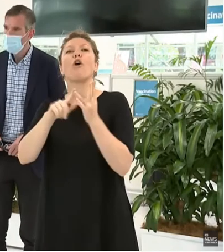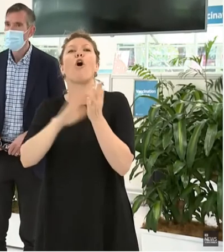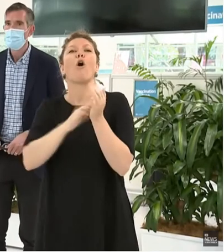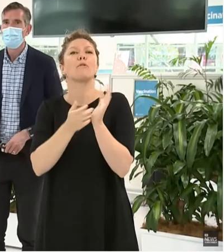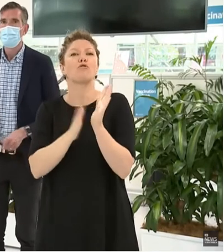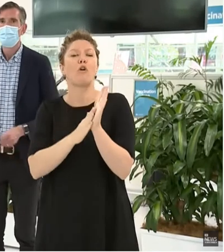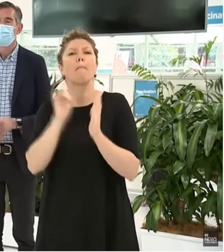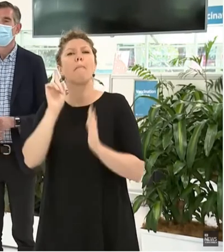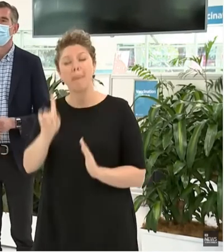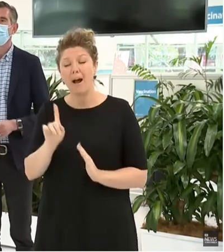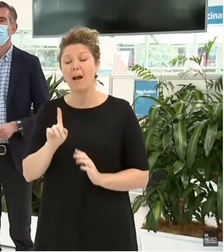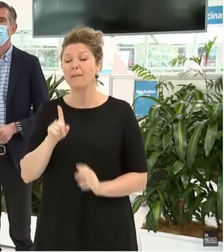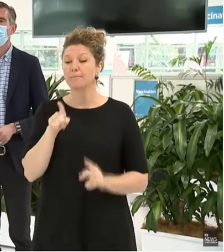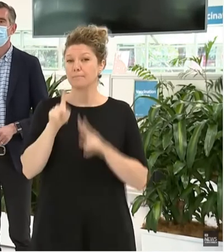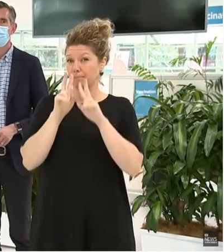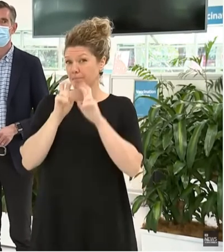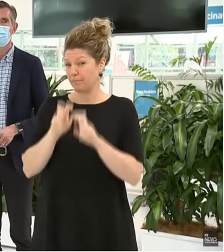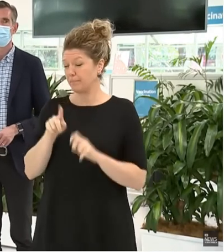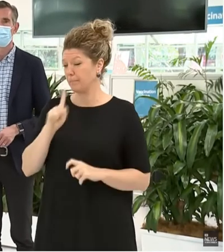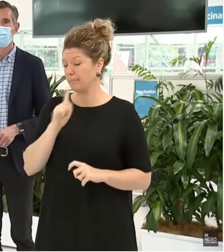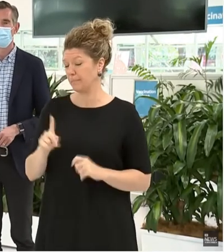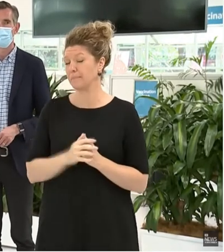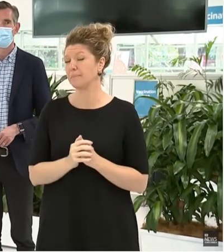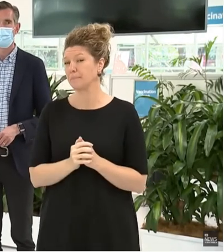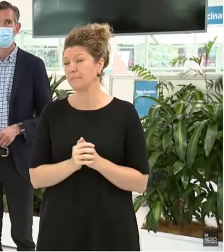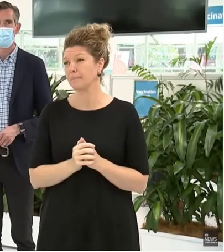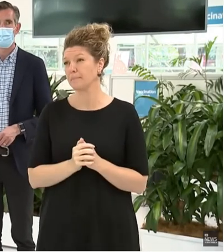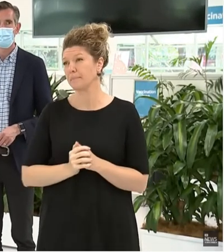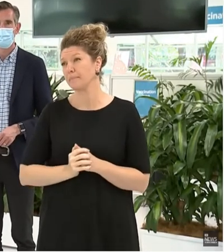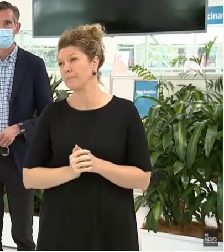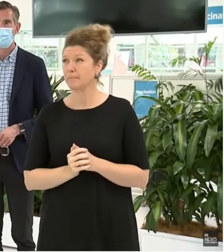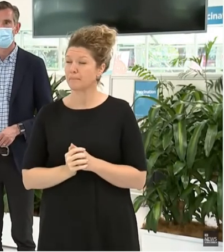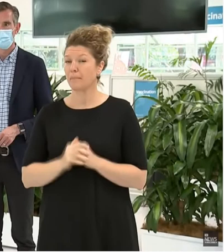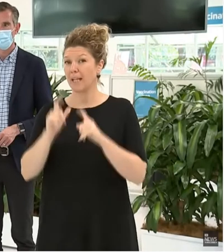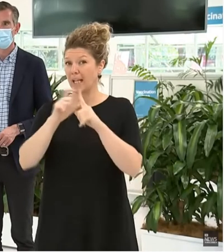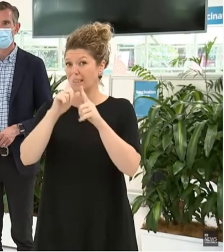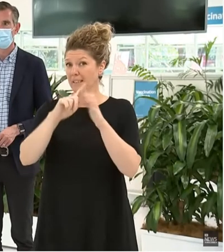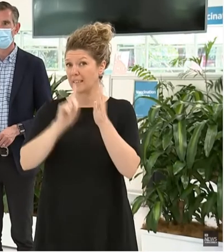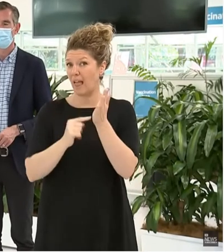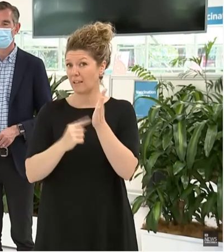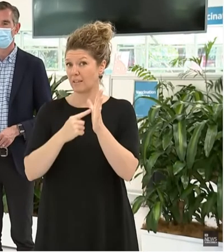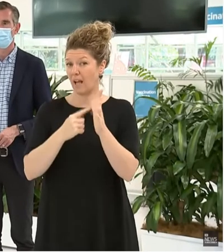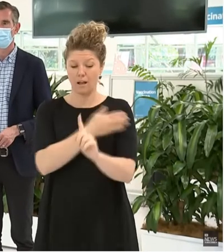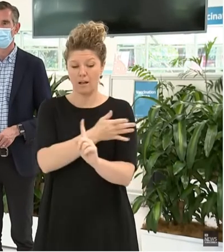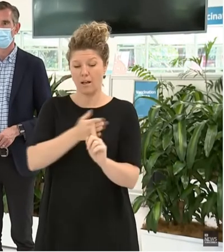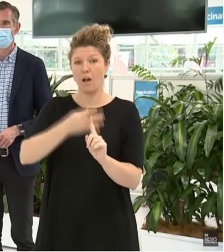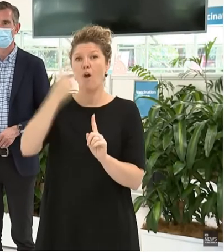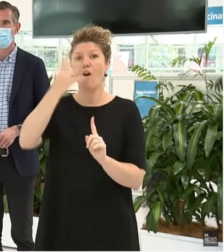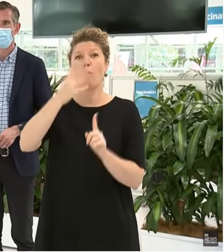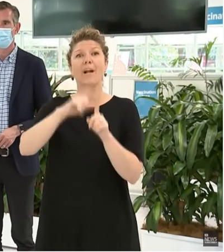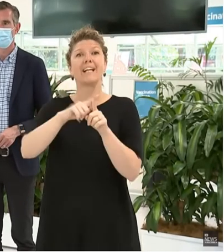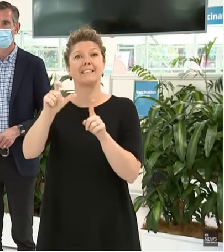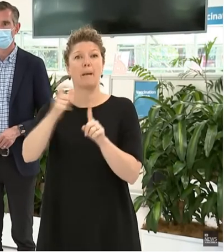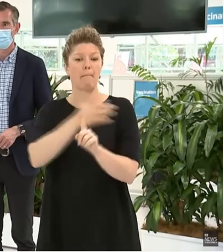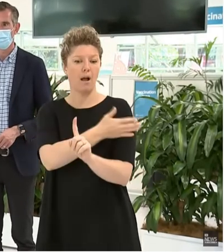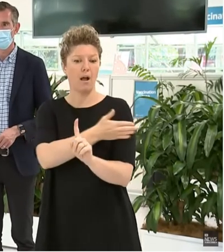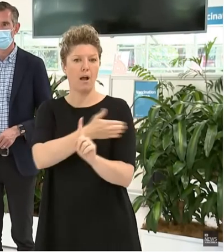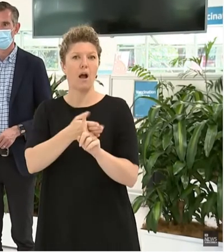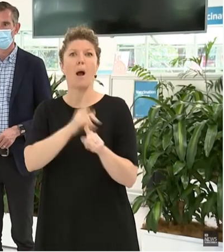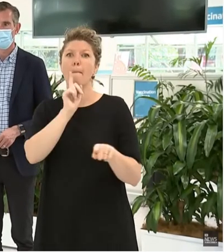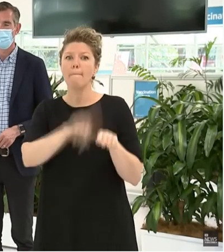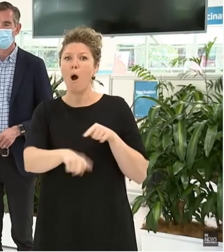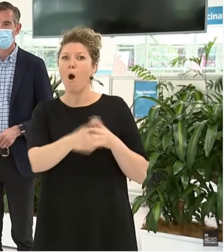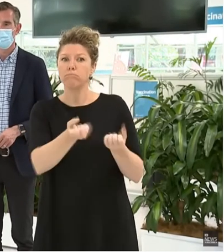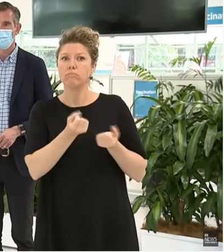studies are indicating that Delta, up until around about the 14th of December, Delta was the predominant